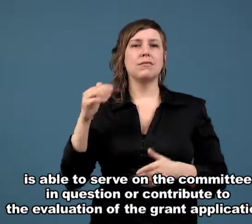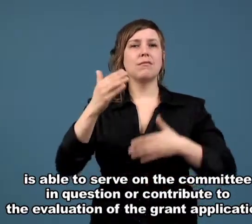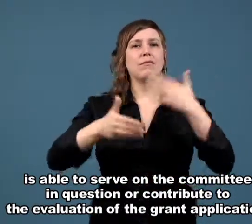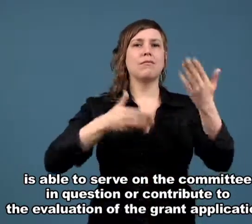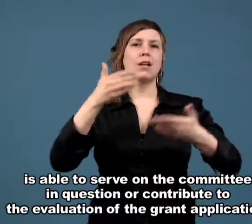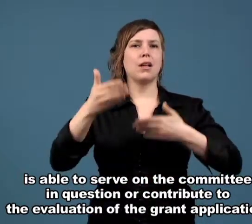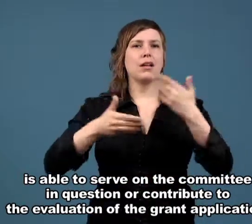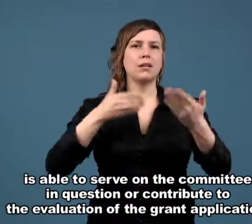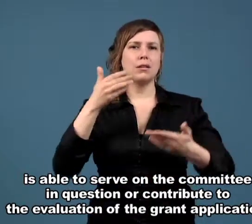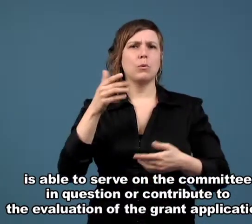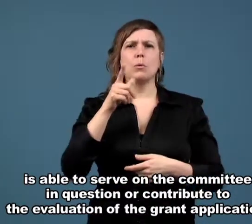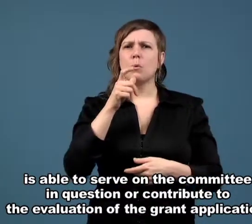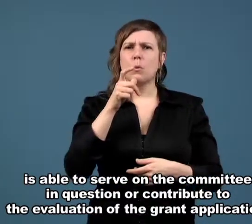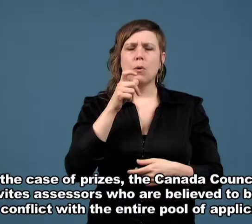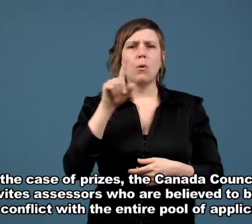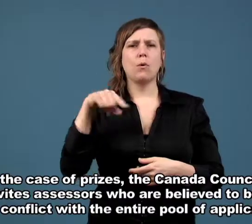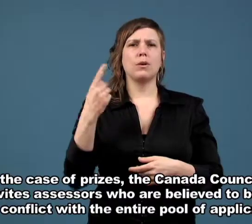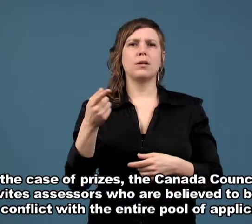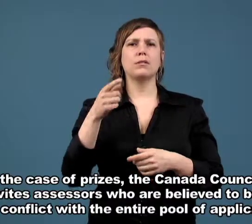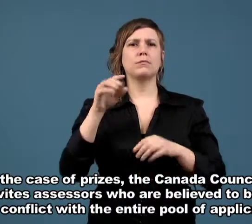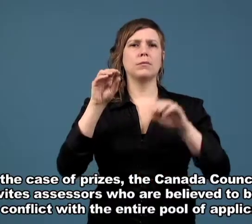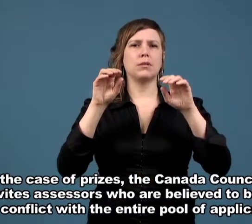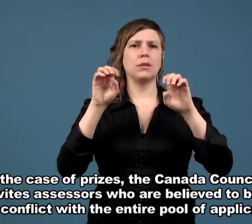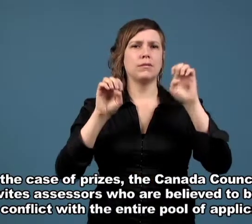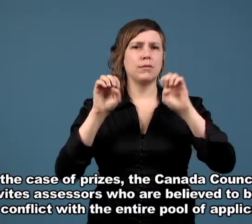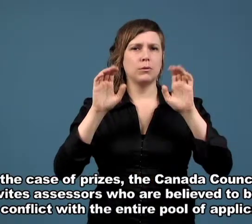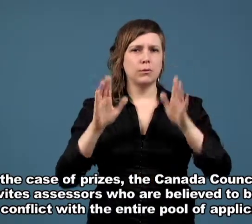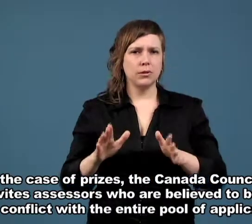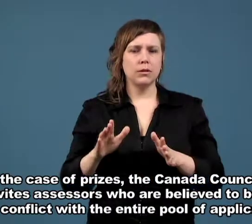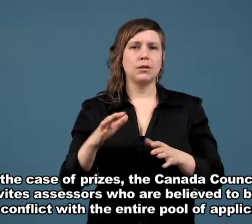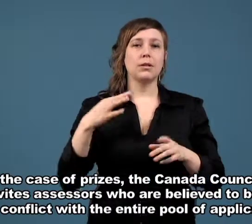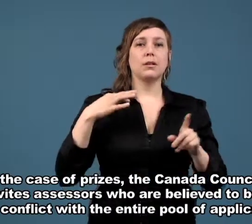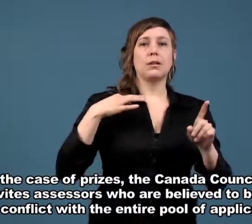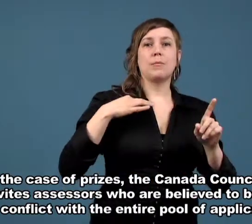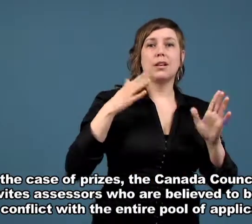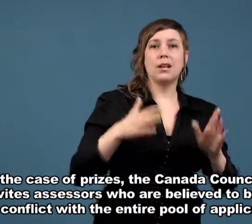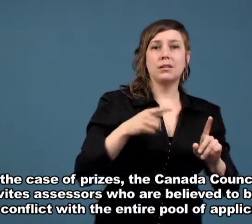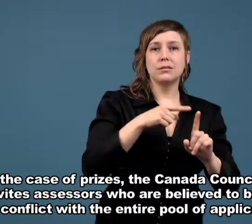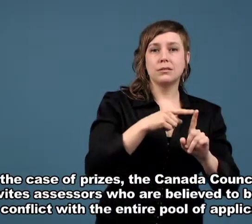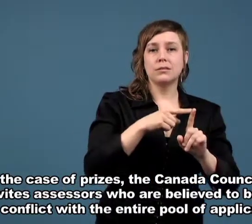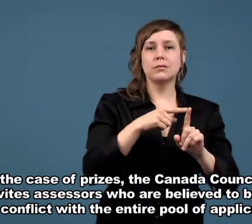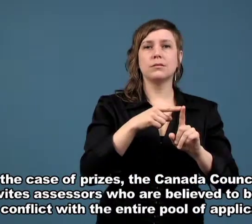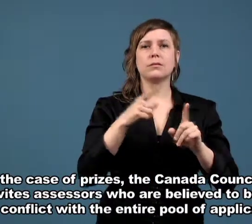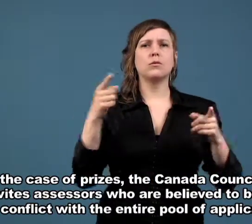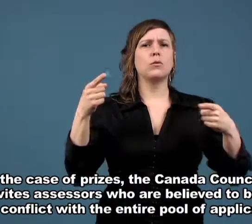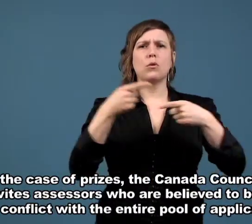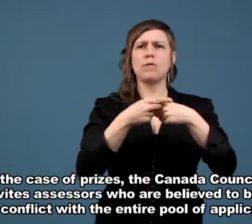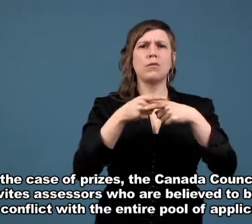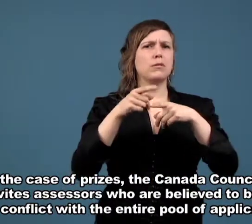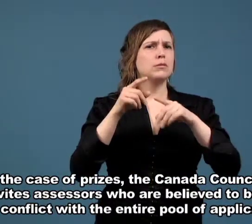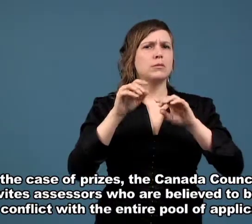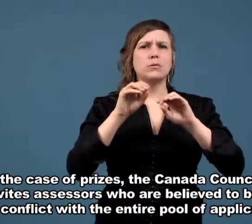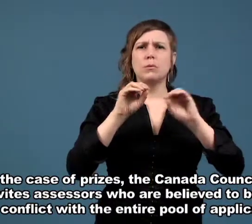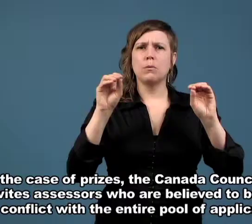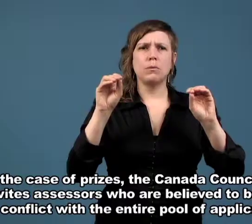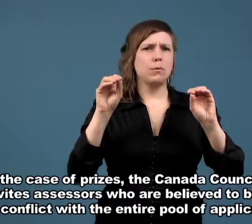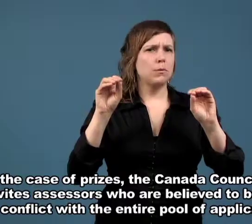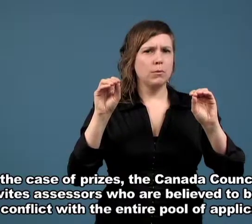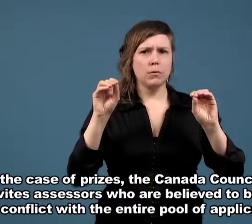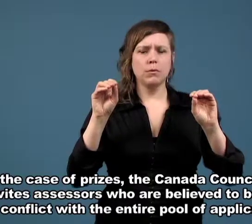to the evaluation of the grant application. In the case of prizes, the Canada Council only invites assessors who are believed to be free of